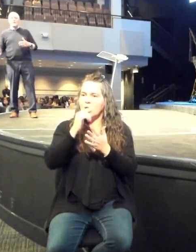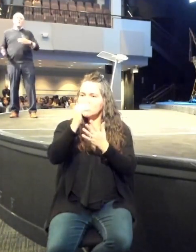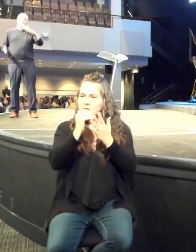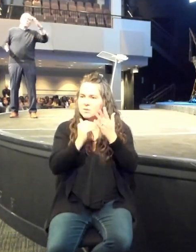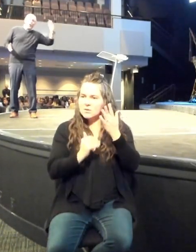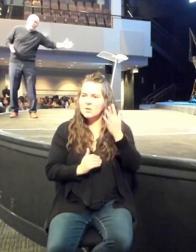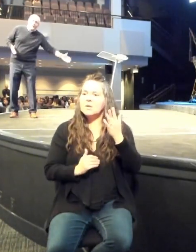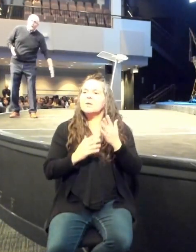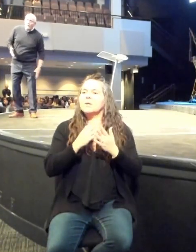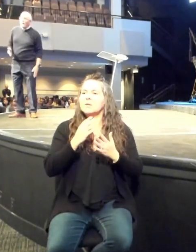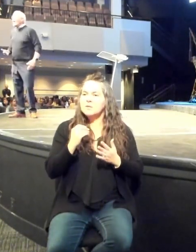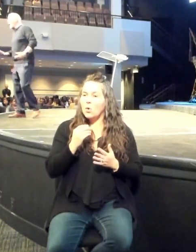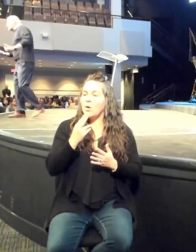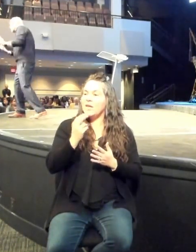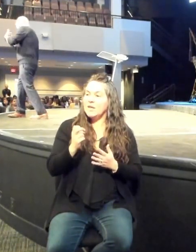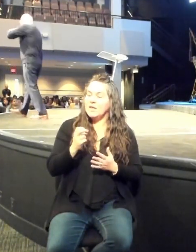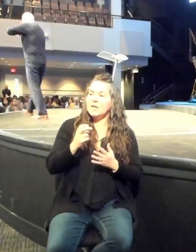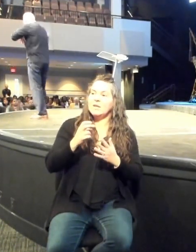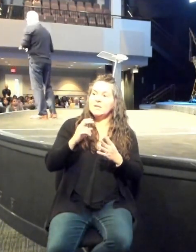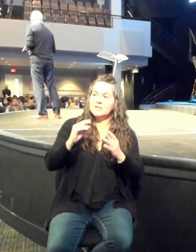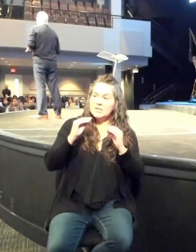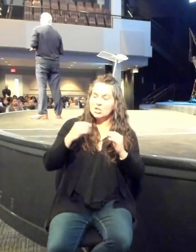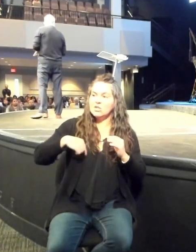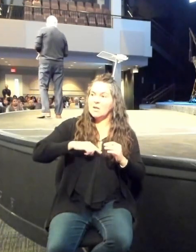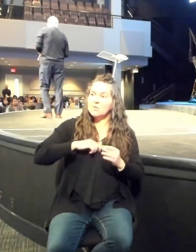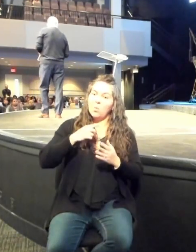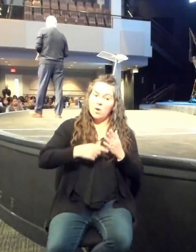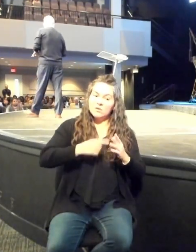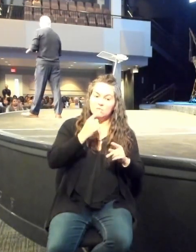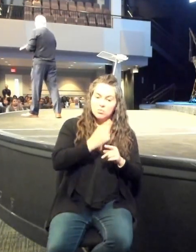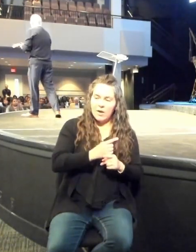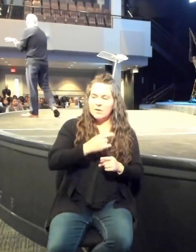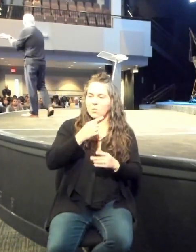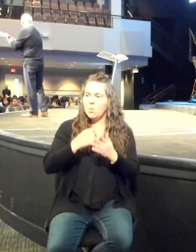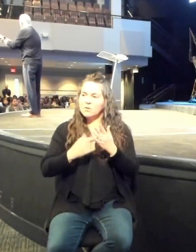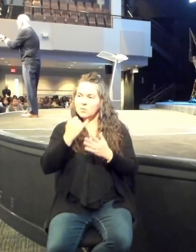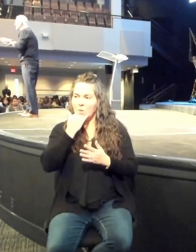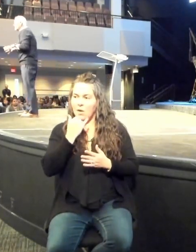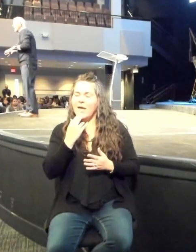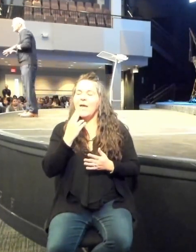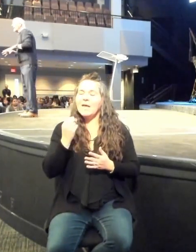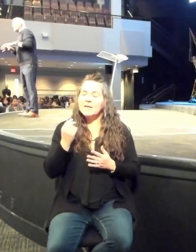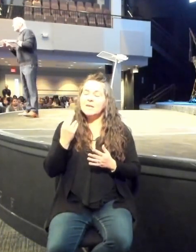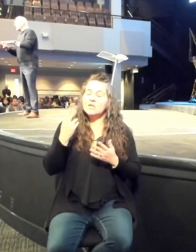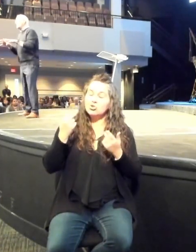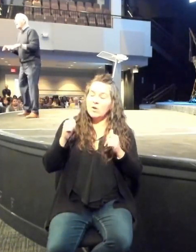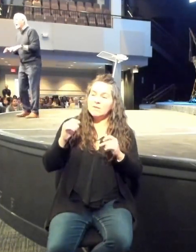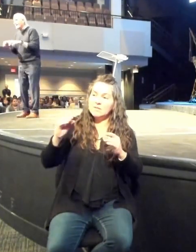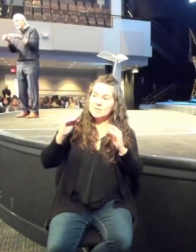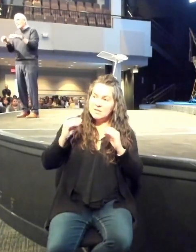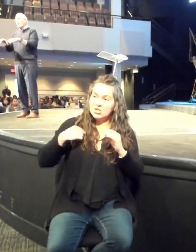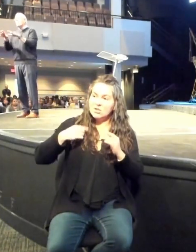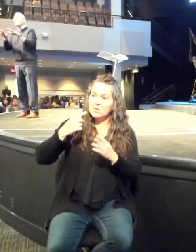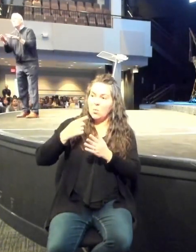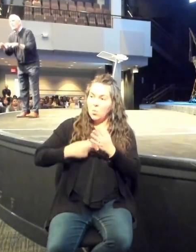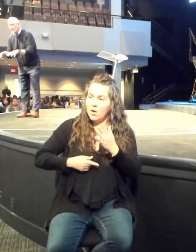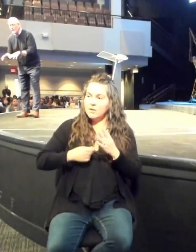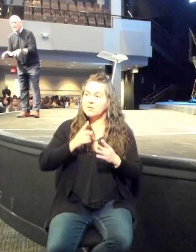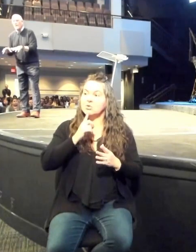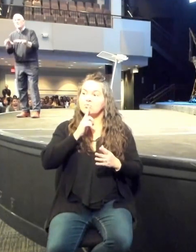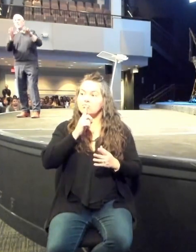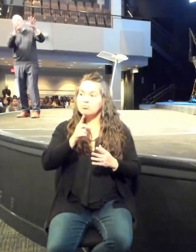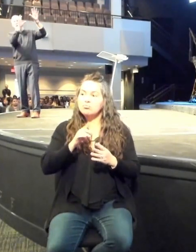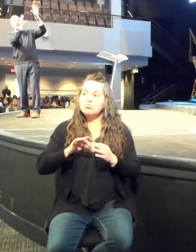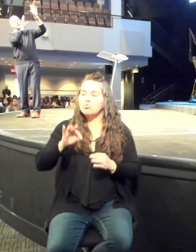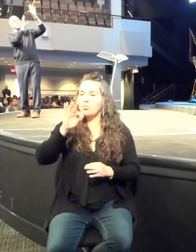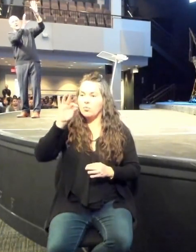thing to do and the wrong thing to do. And also by his Spirit, he helps us to understand what truth is, because the Spirit of God is the Spirit of truth.